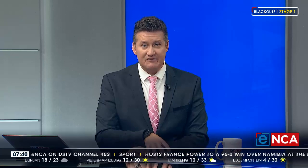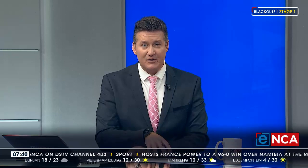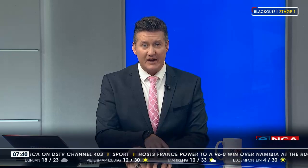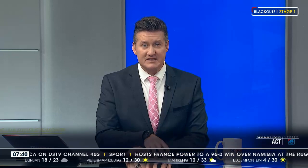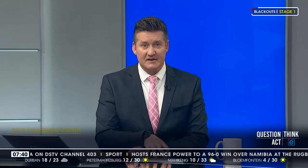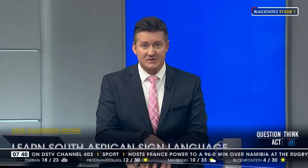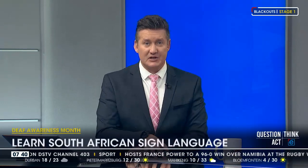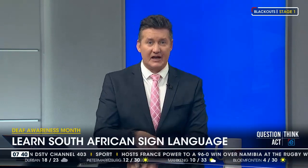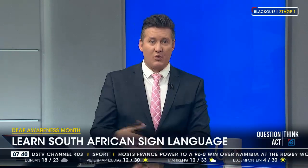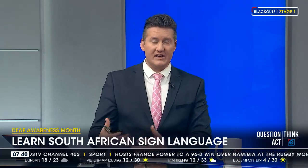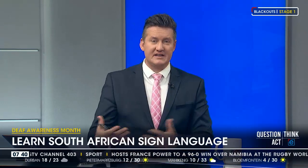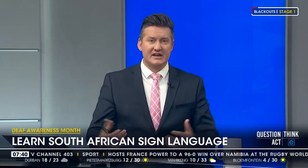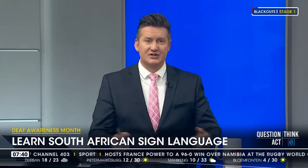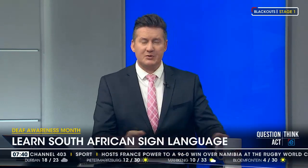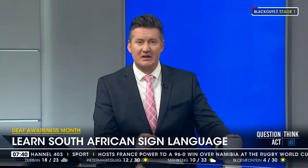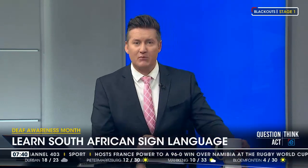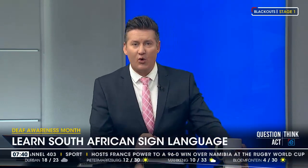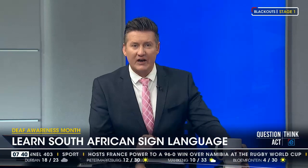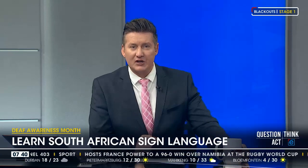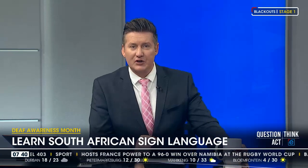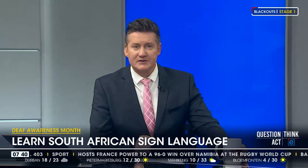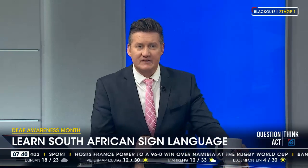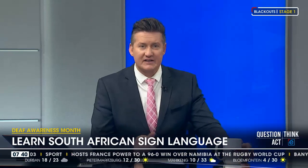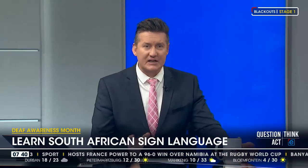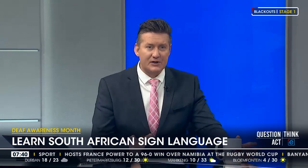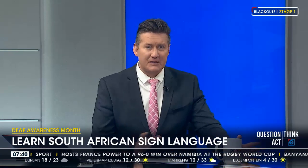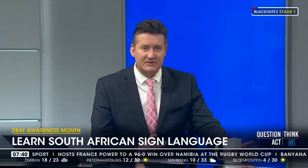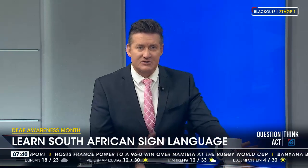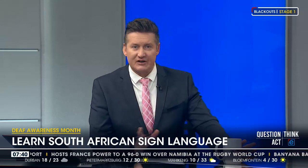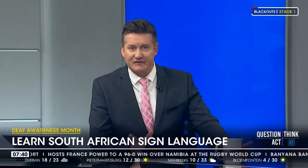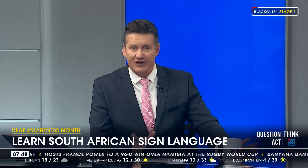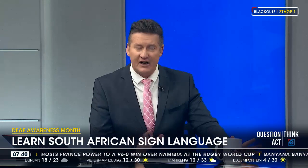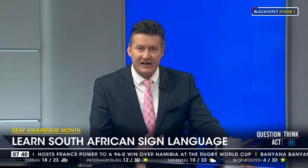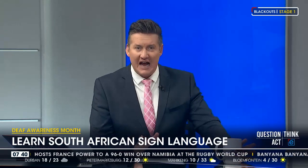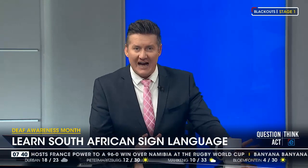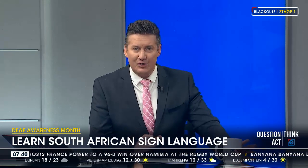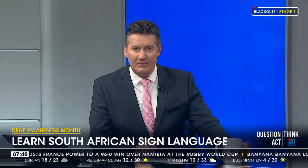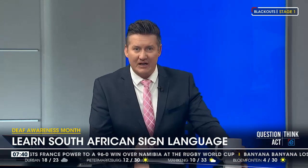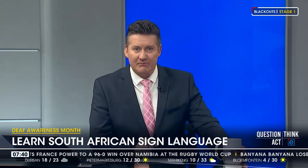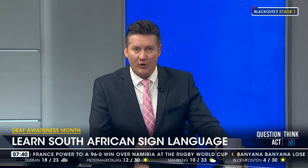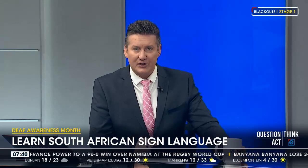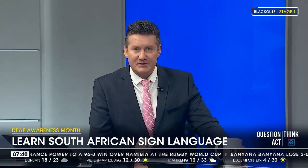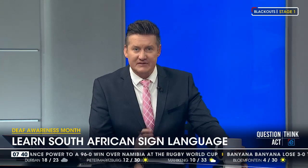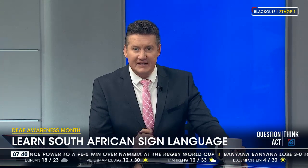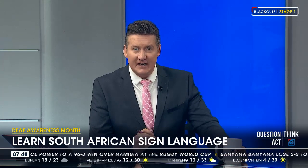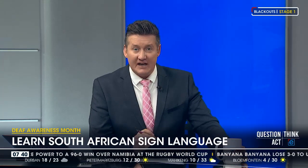Deaf Awareness Month, so we're looking at ways to be more inclusive. I think a lot of people are still trying to figure out how do we make it more inclusive. The